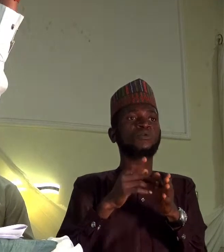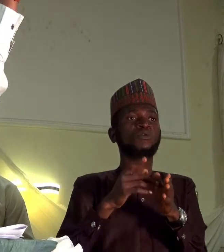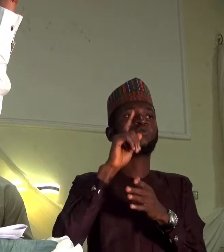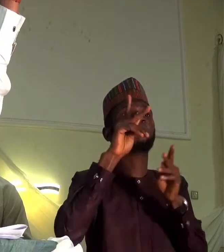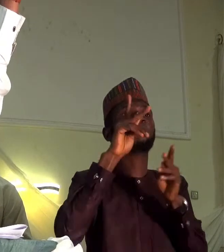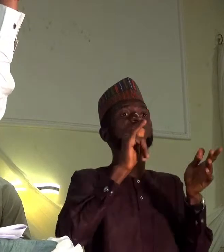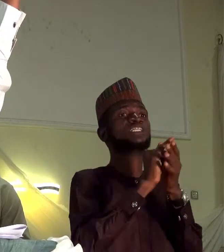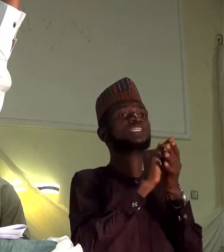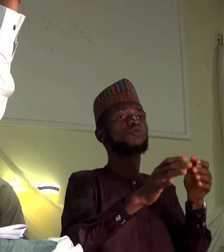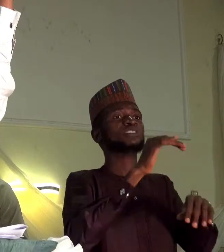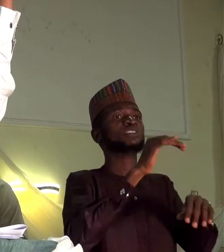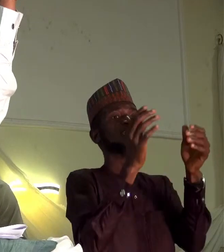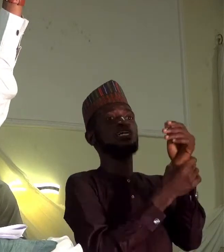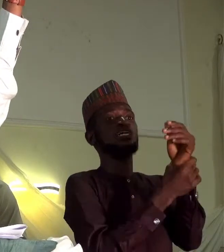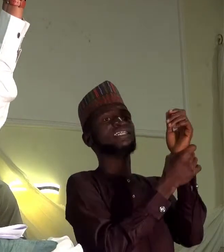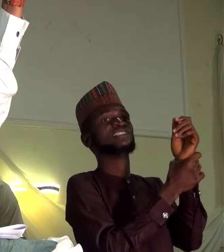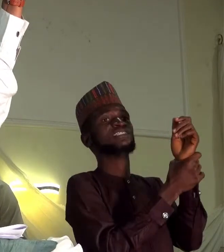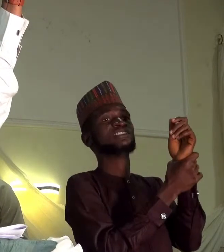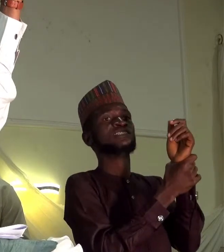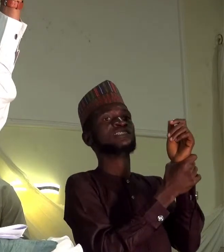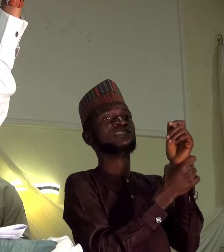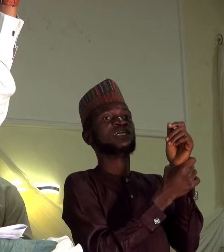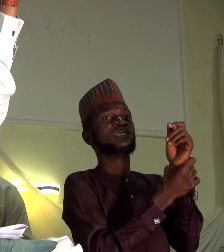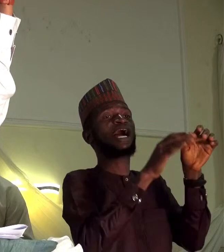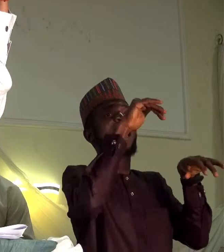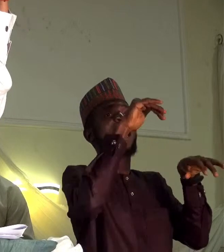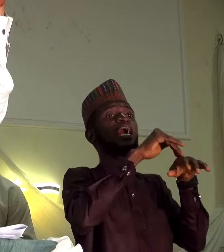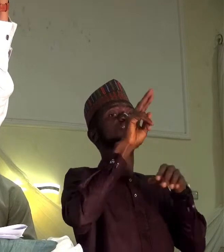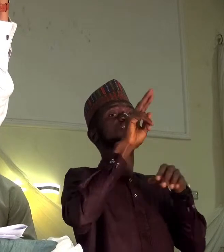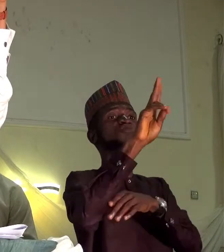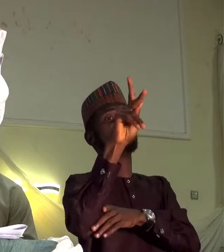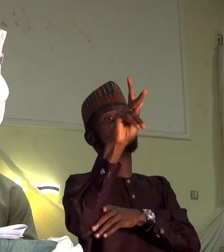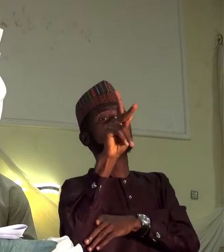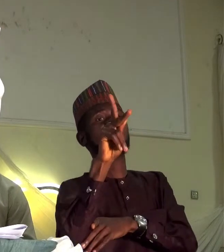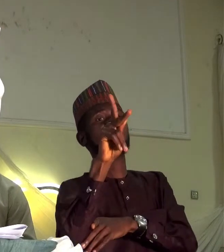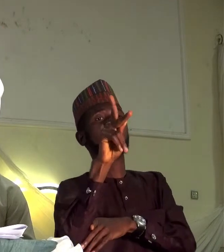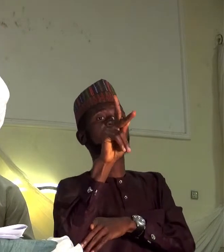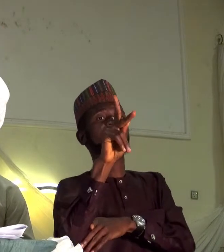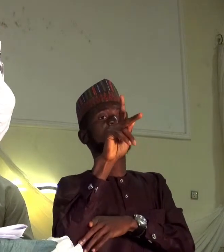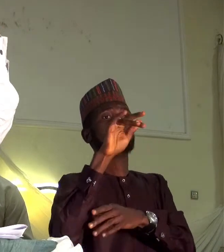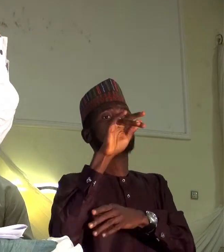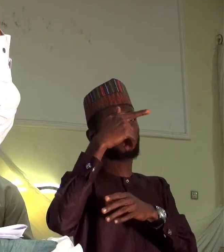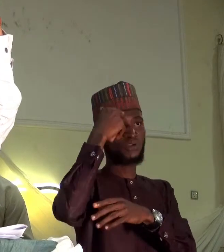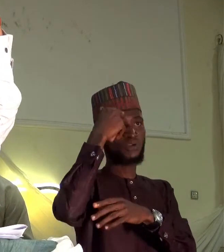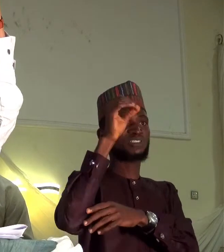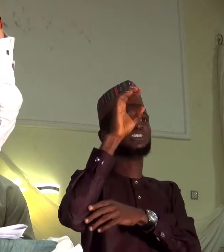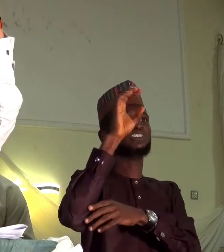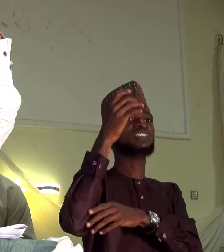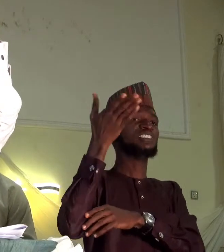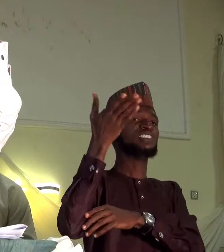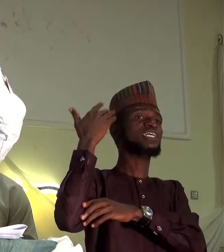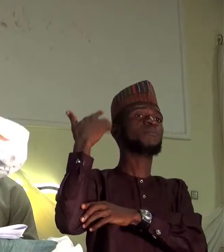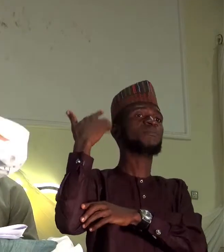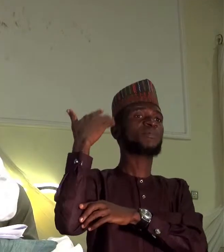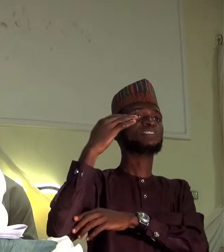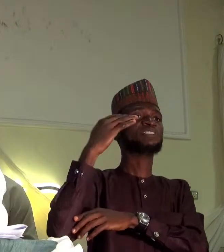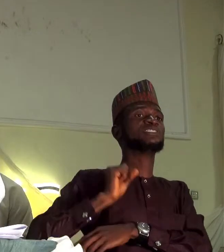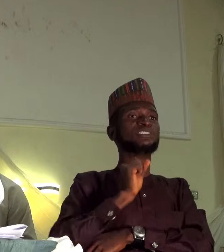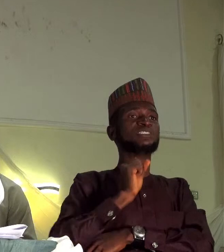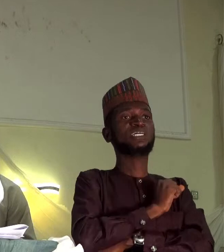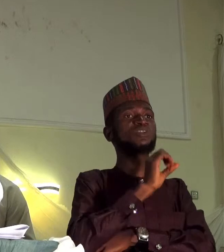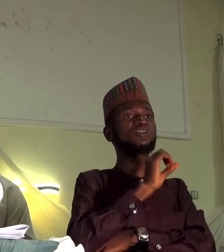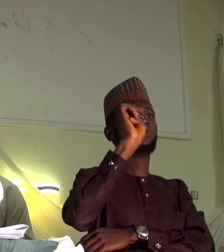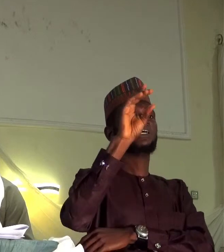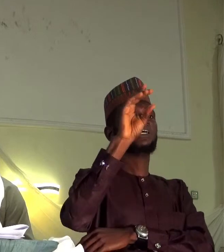ní lórí Uganda festing ẹ ti mọ̀ tọ́ba ẹ pé Nàìjíríà ni ṣe rò pé yóò lọ bó ṣe lọ òun kò láìkìlì kọ lọ bó